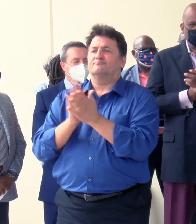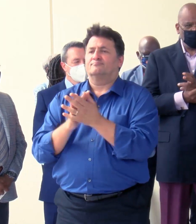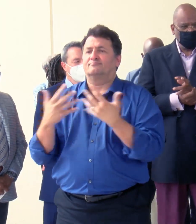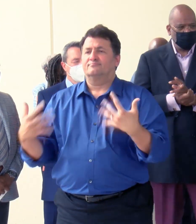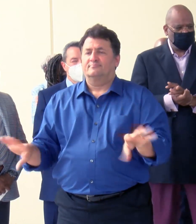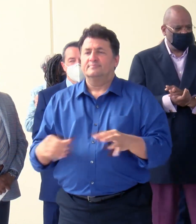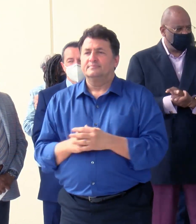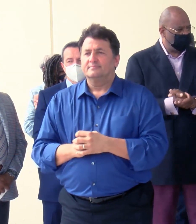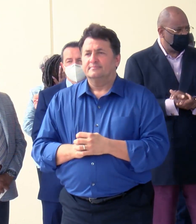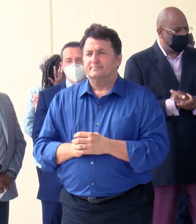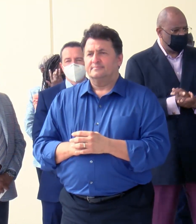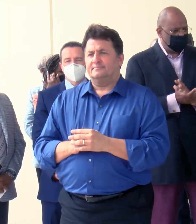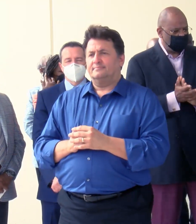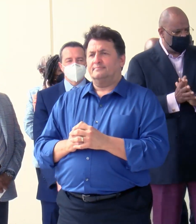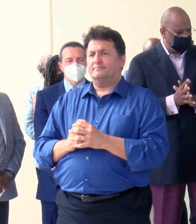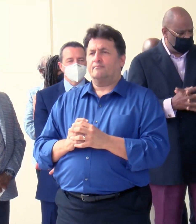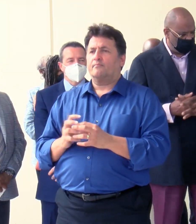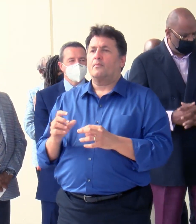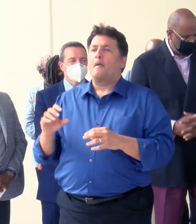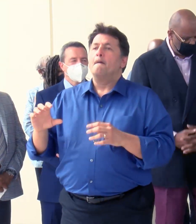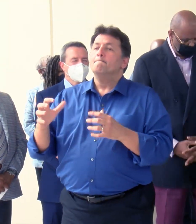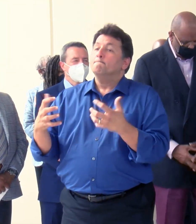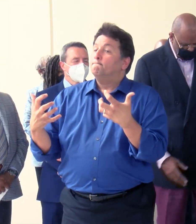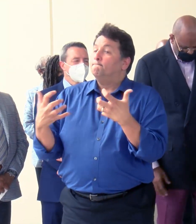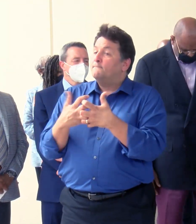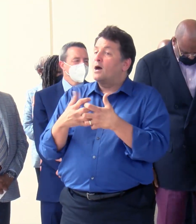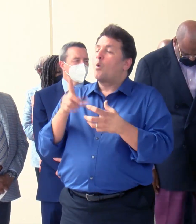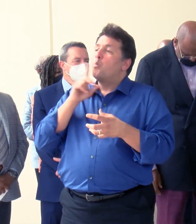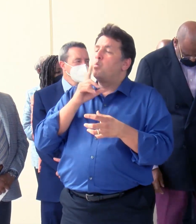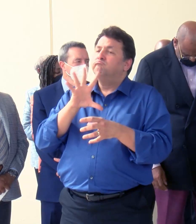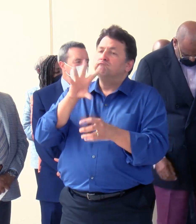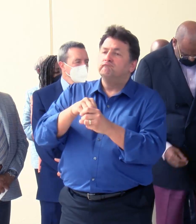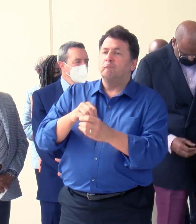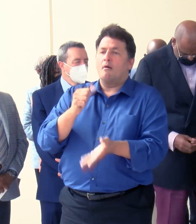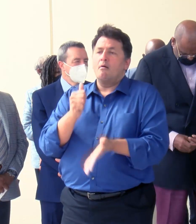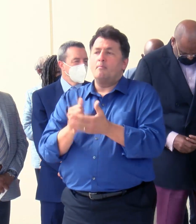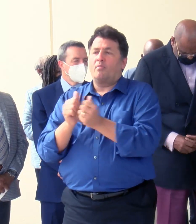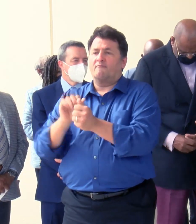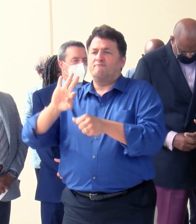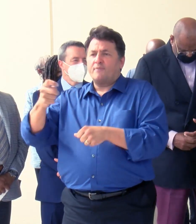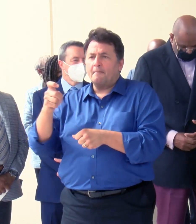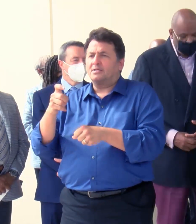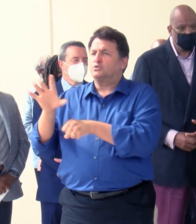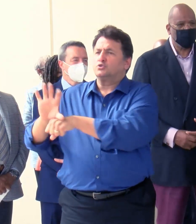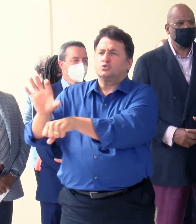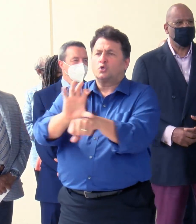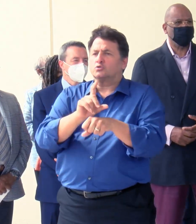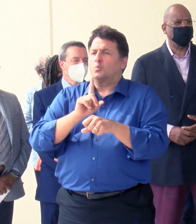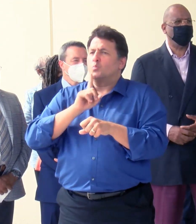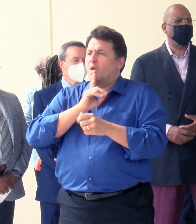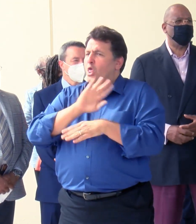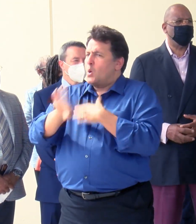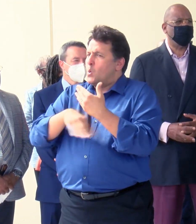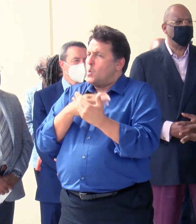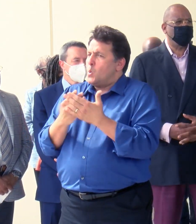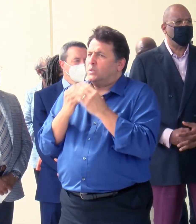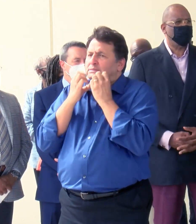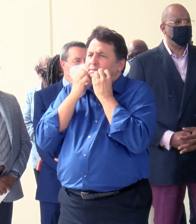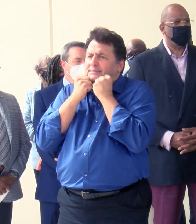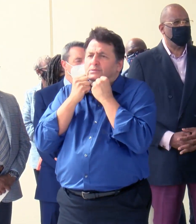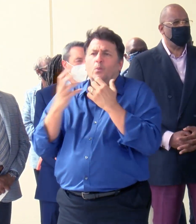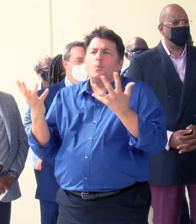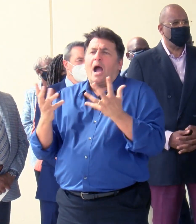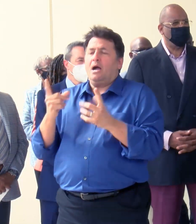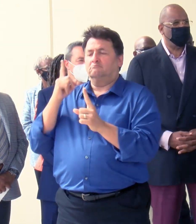And partnerships with pharmacies, clinics, churches, and other trusted organizations are vital to the health department's access